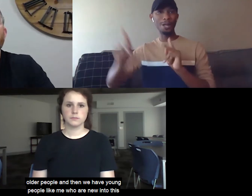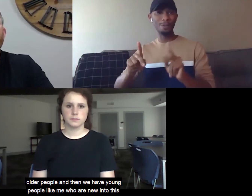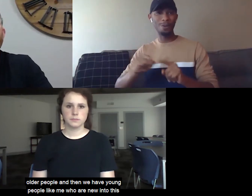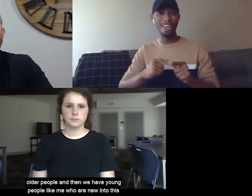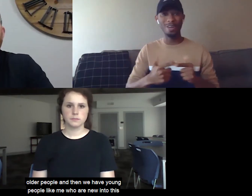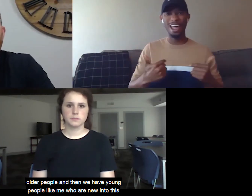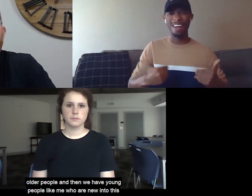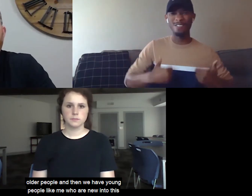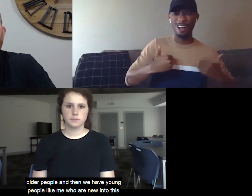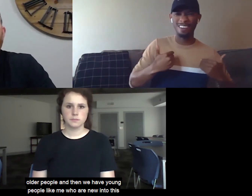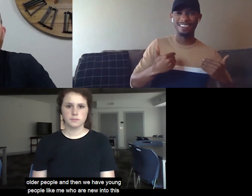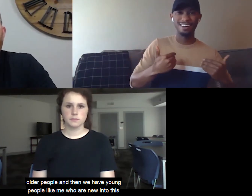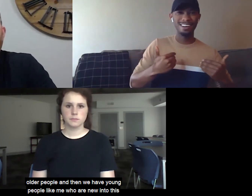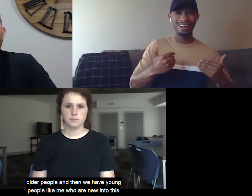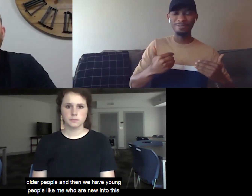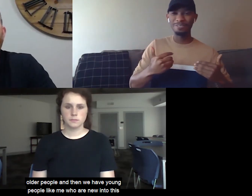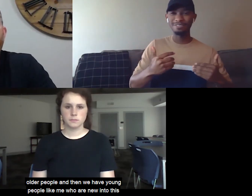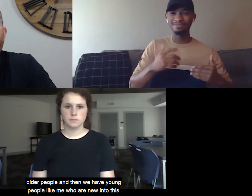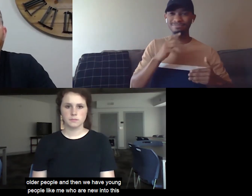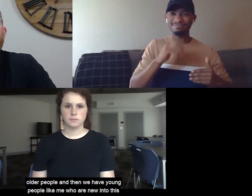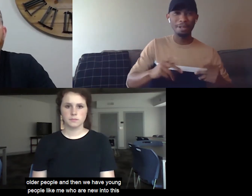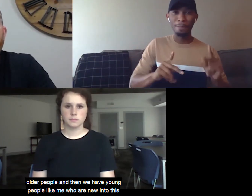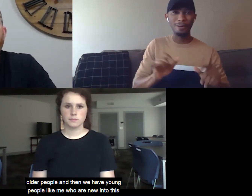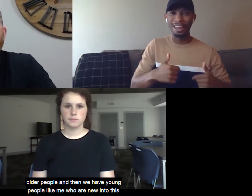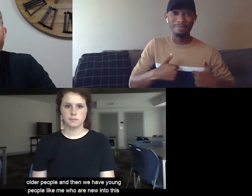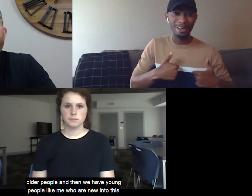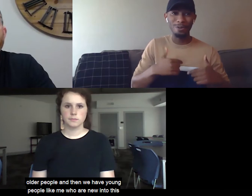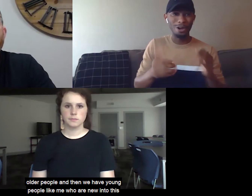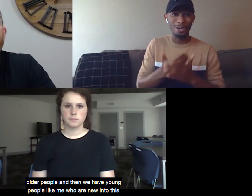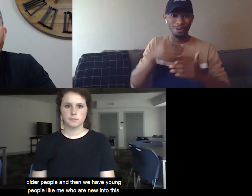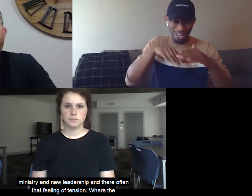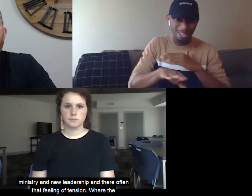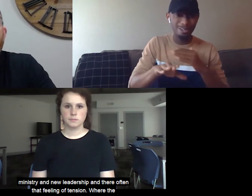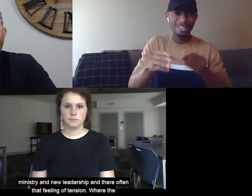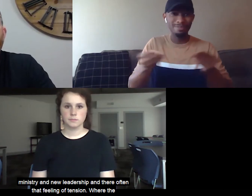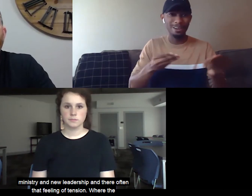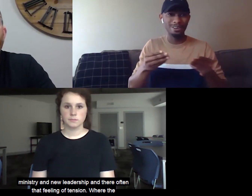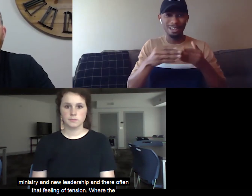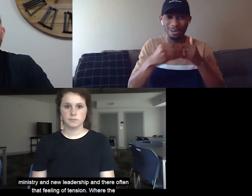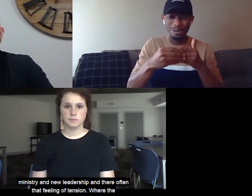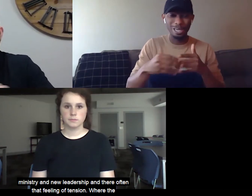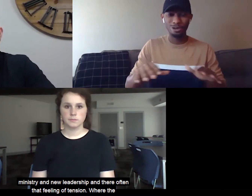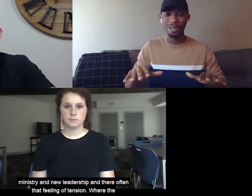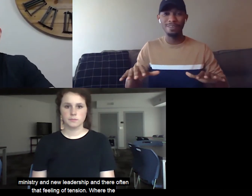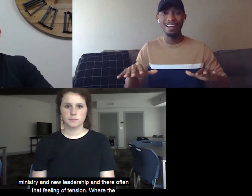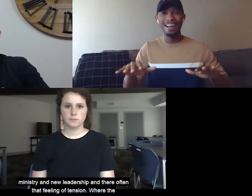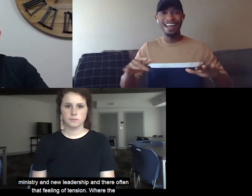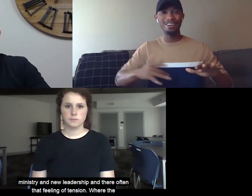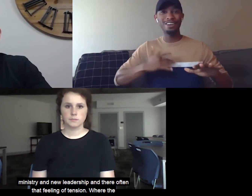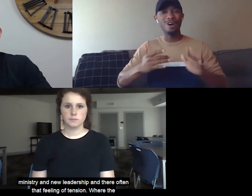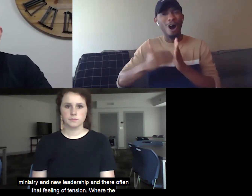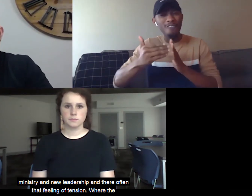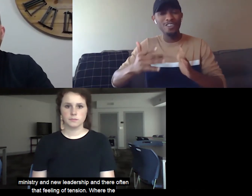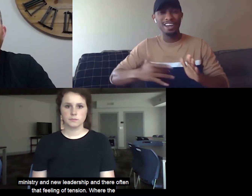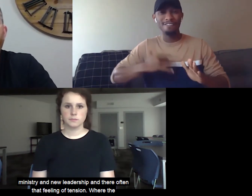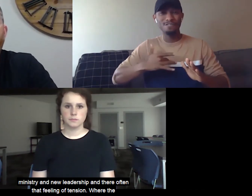older people, and then we have young uh, people like me who are new into this ministry and new leadership, and